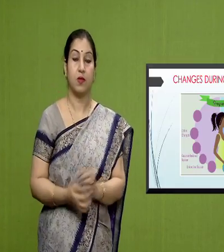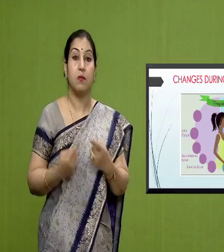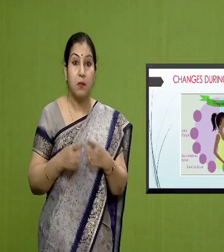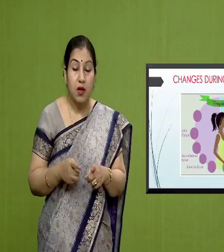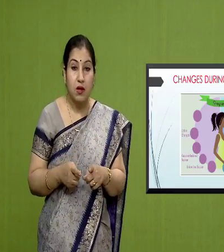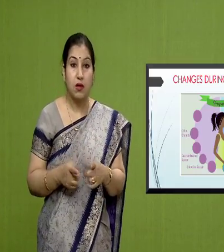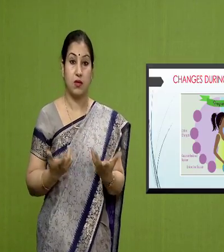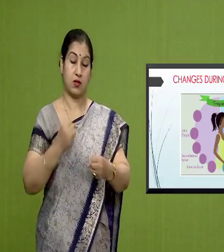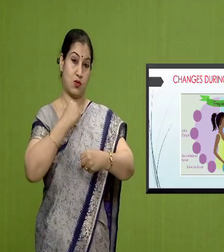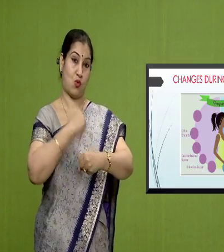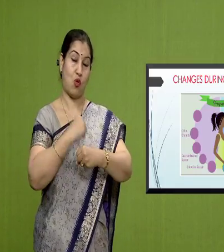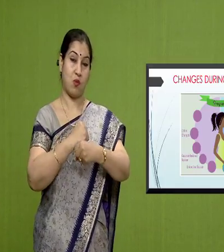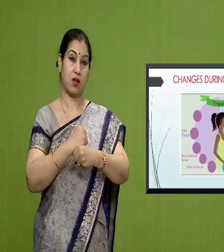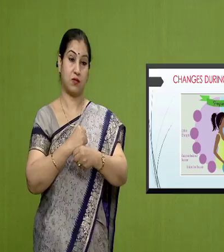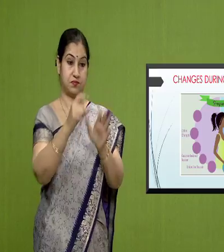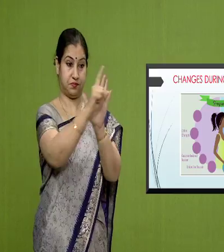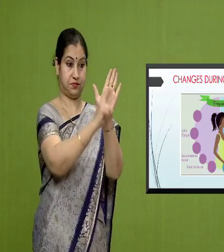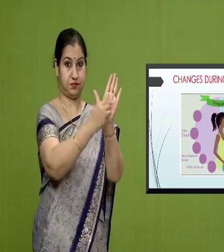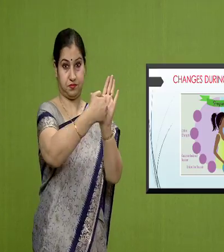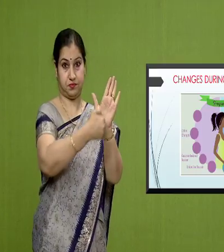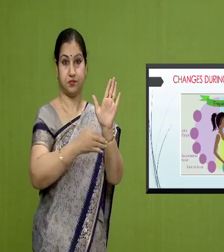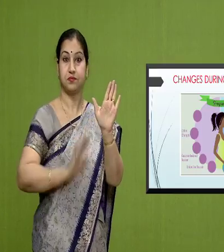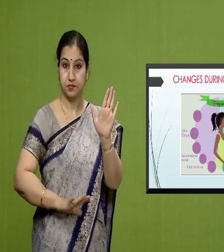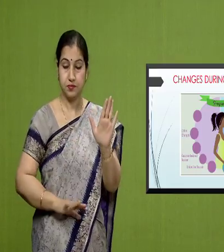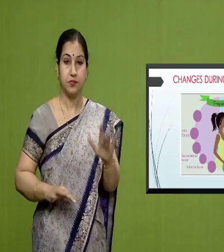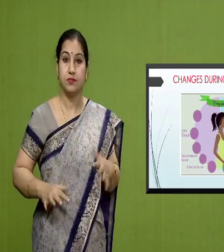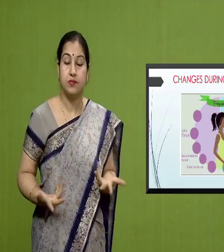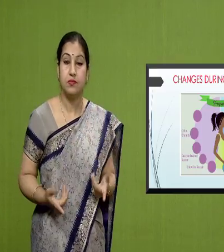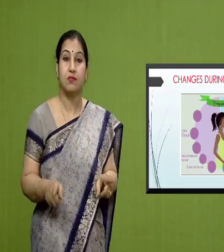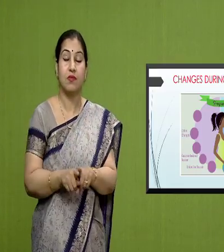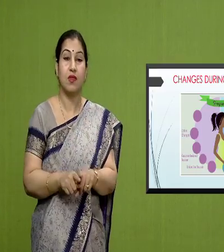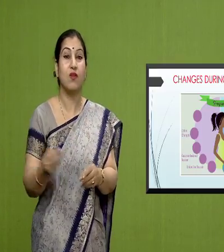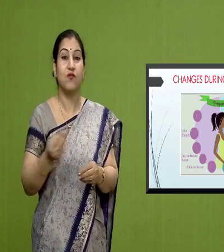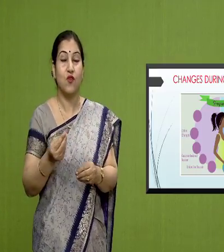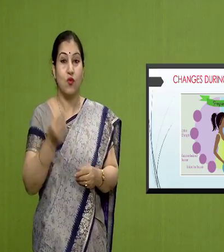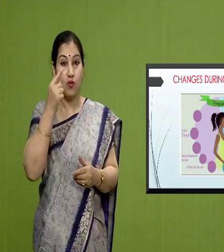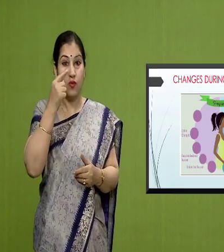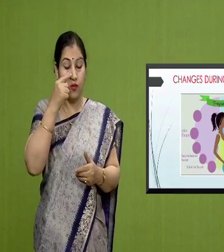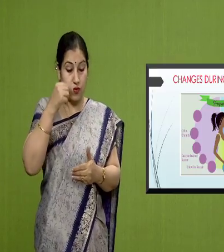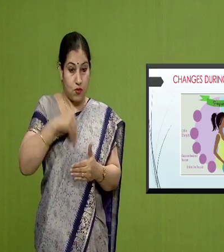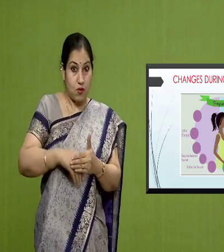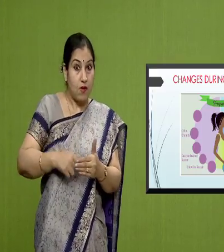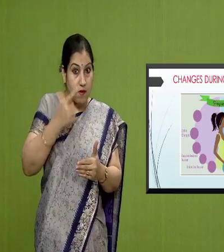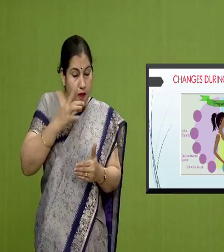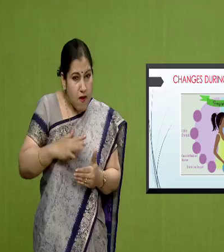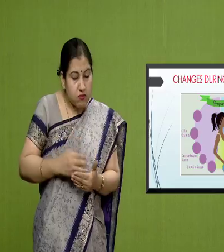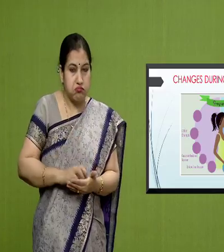Due to many related malpractices like female feticide,